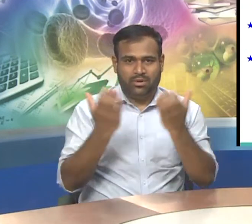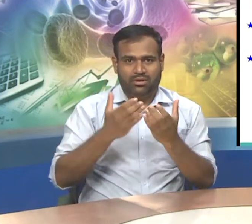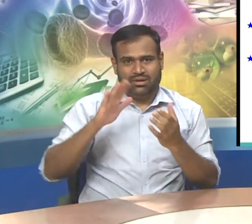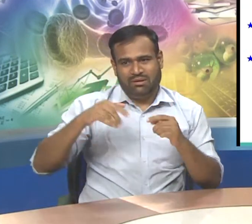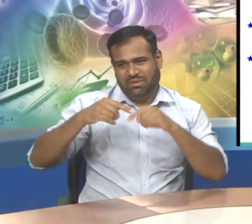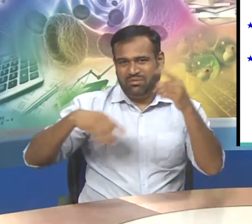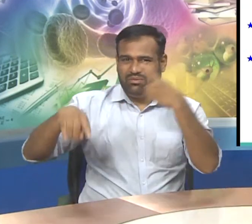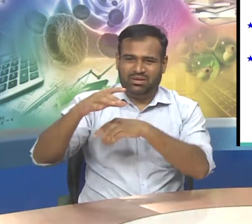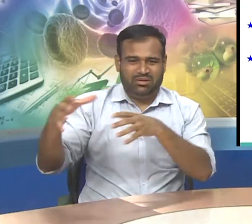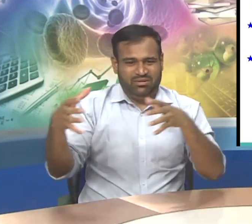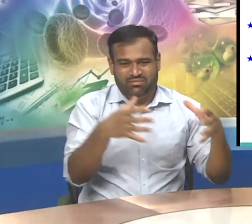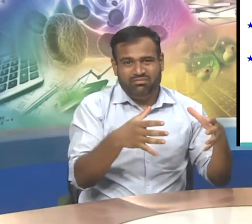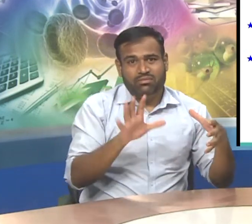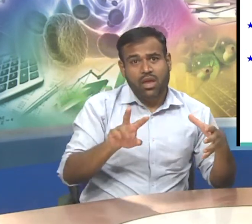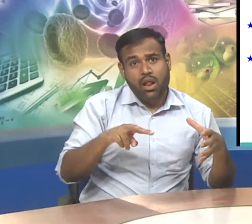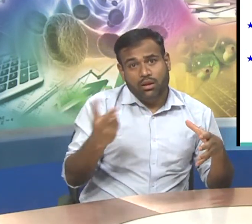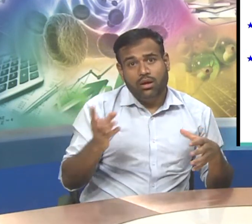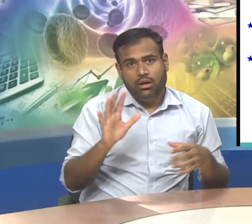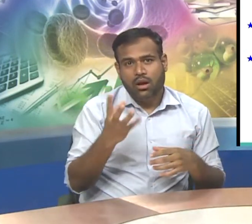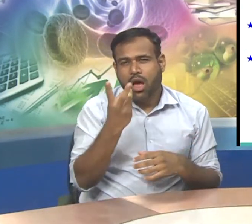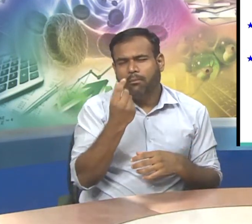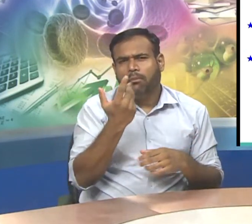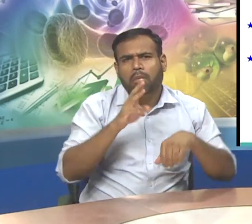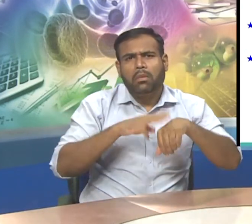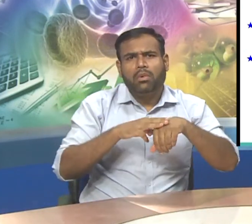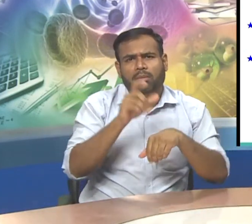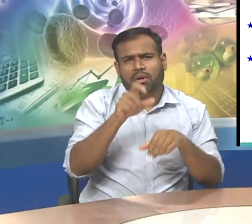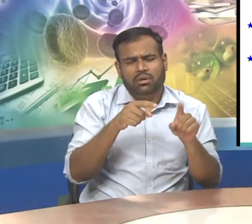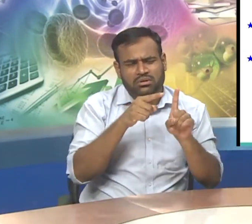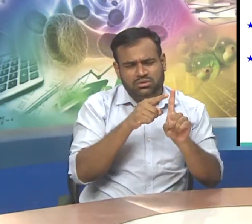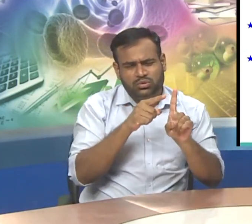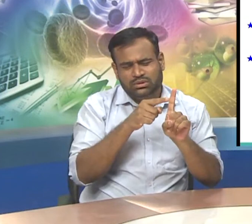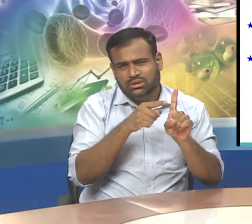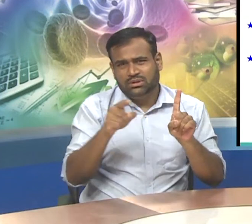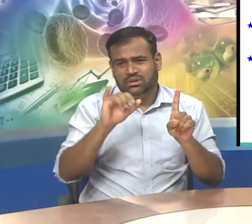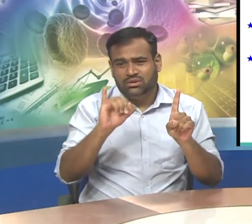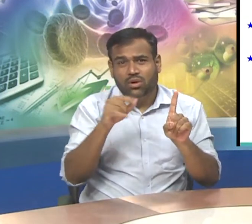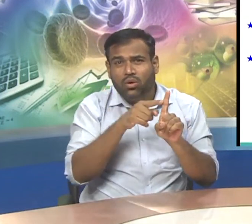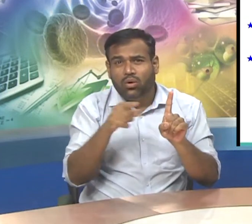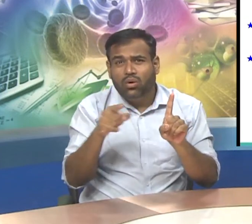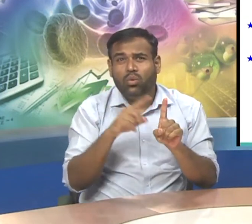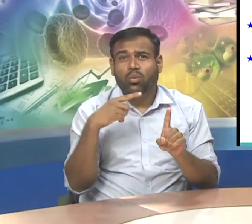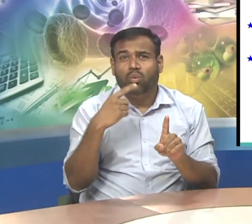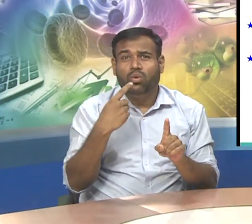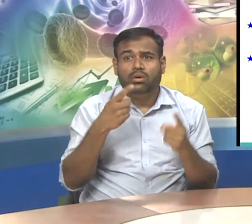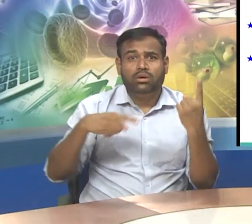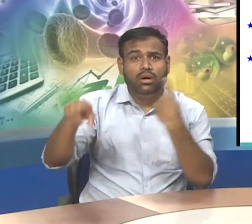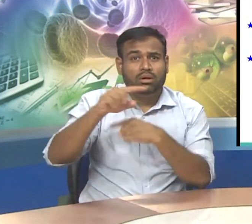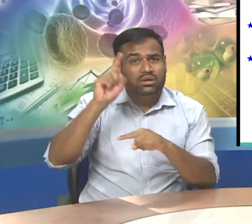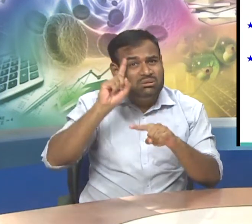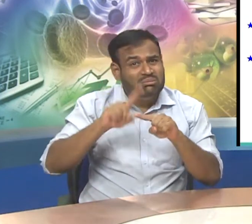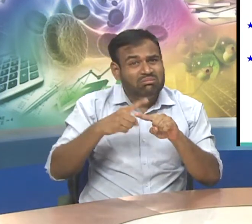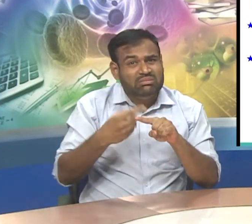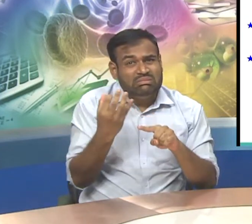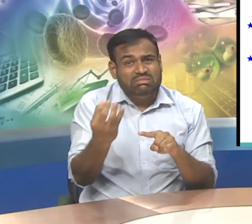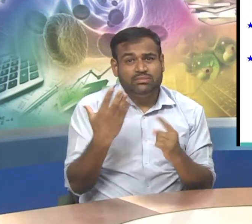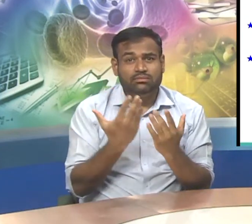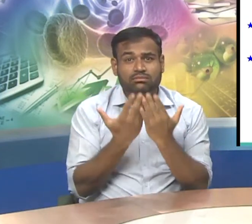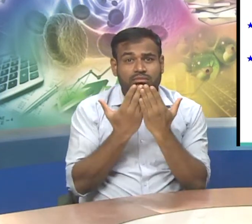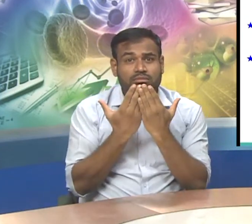And also governor can nominate 1/6 members of the total strength of the legislative council.